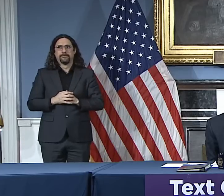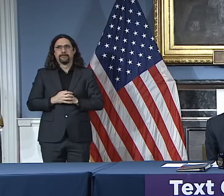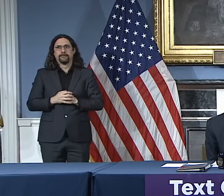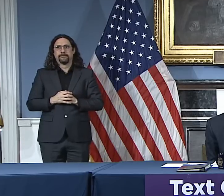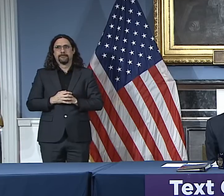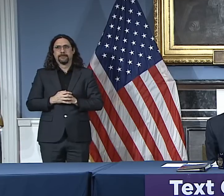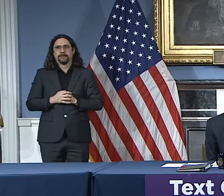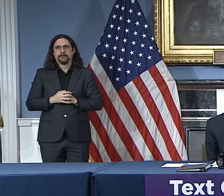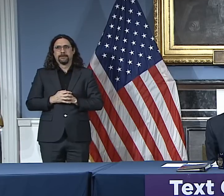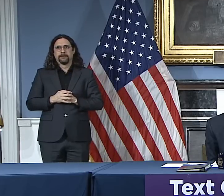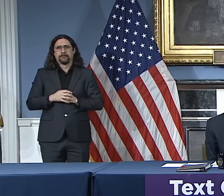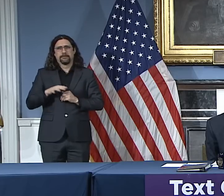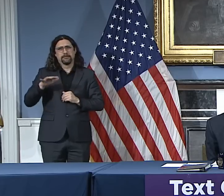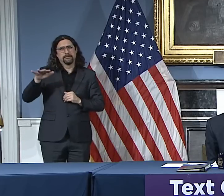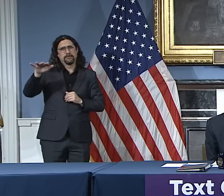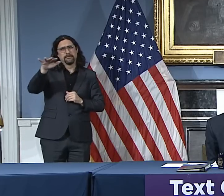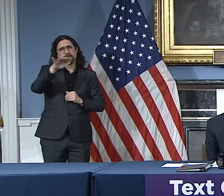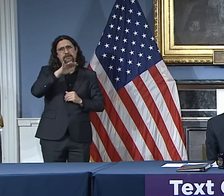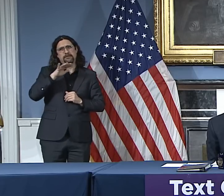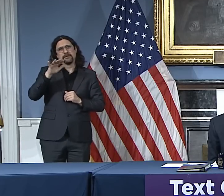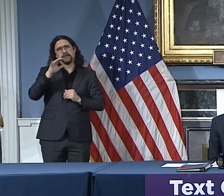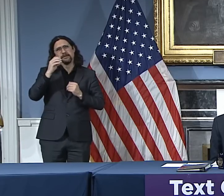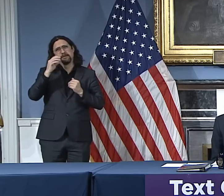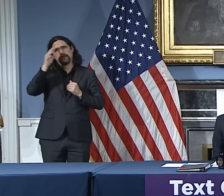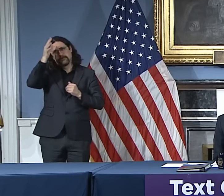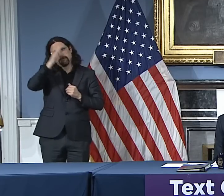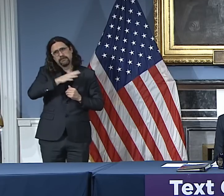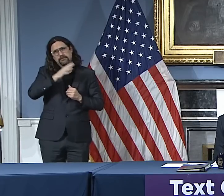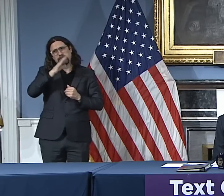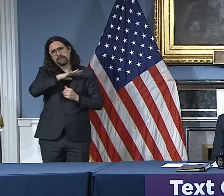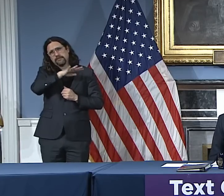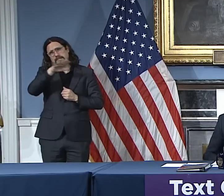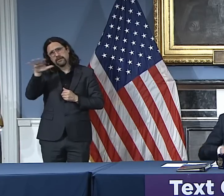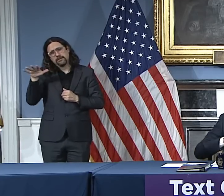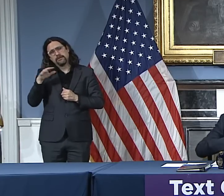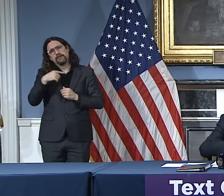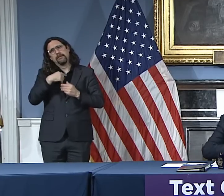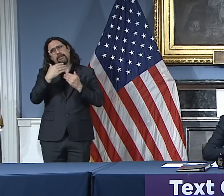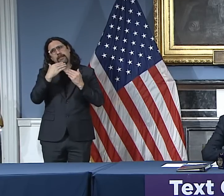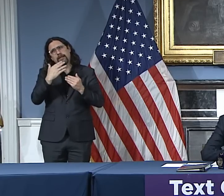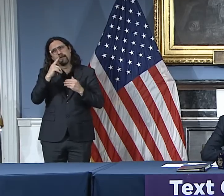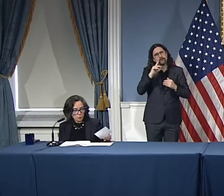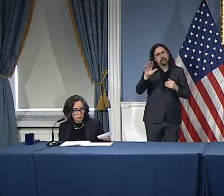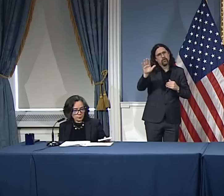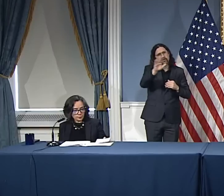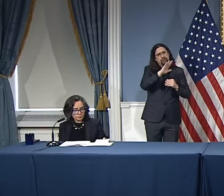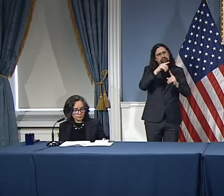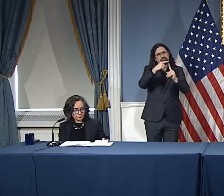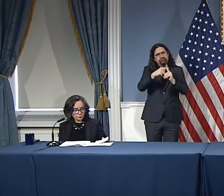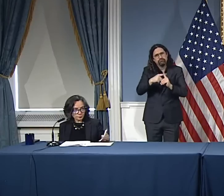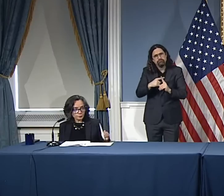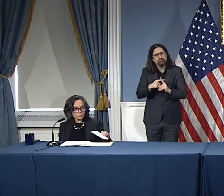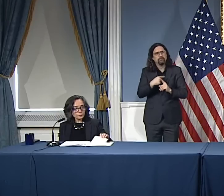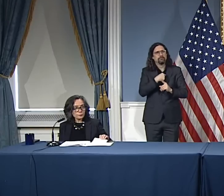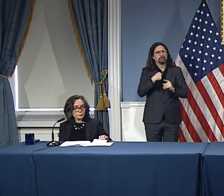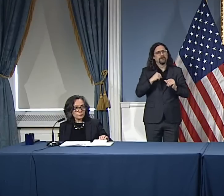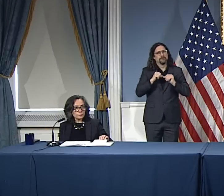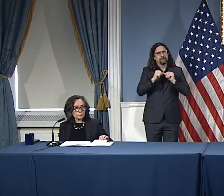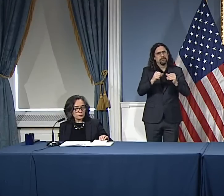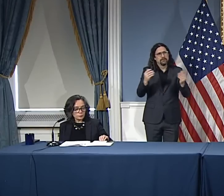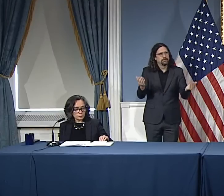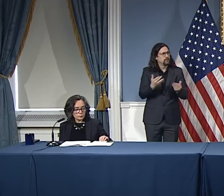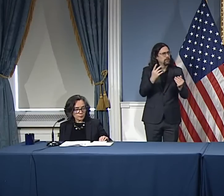We are there for you, and we're going to continue to be there for you. Thank you very, very much, Commissioner. I think you laid it out very, very clearly.